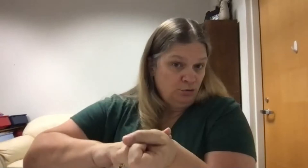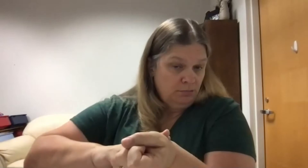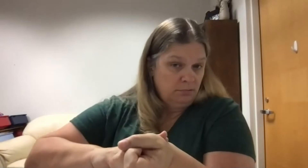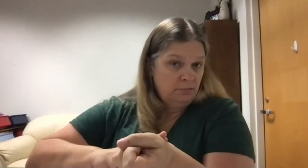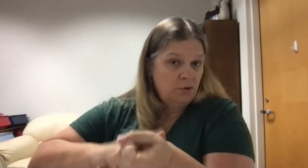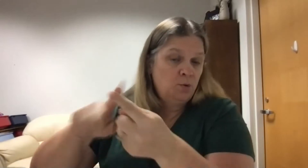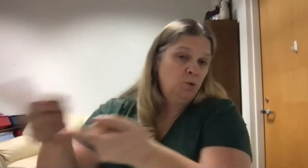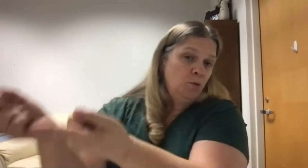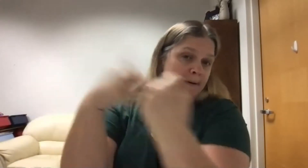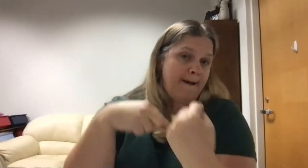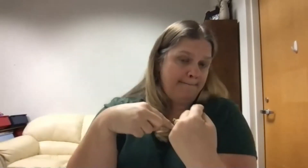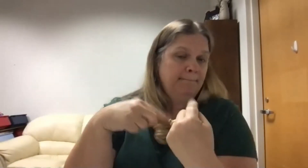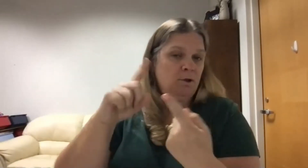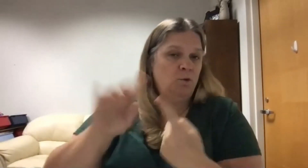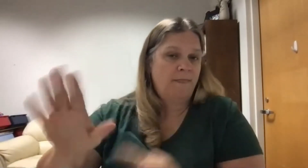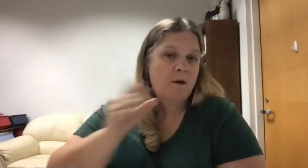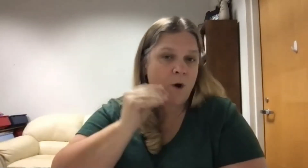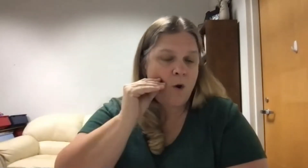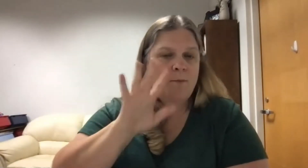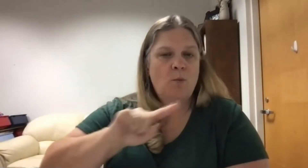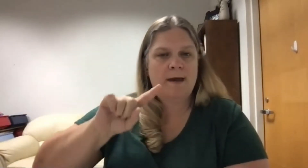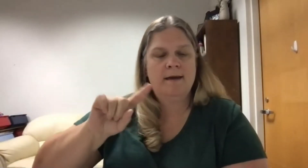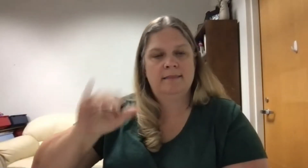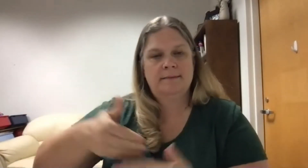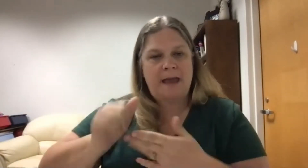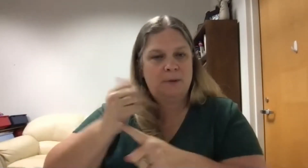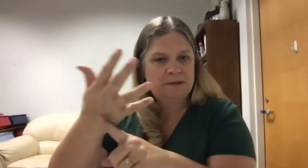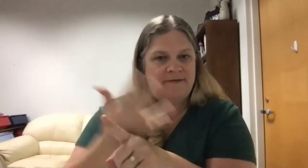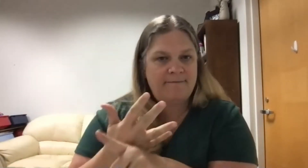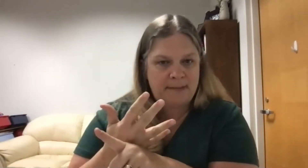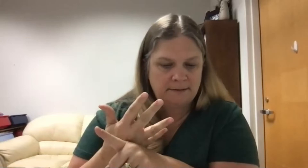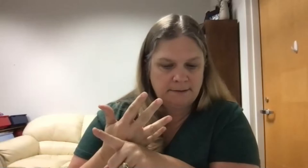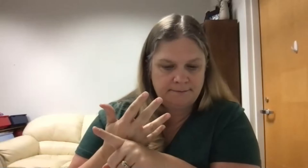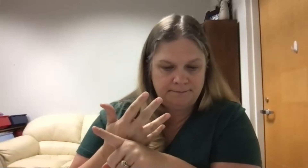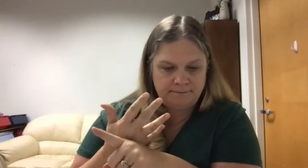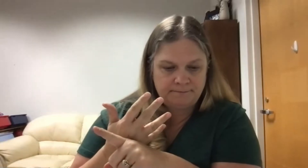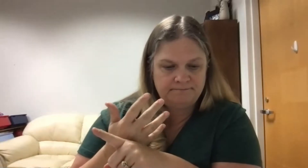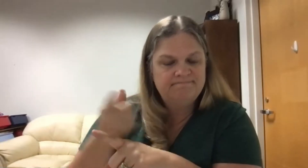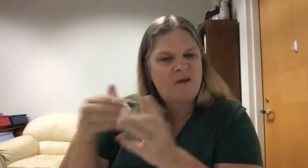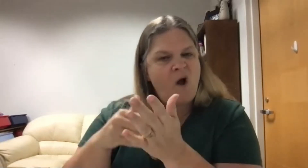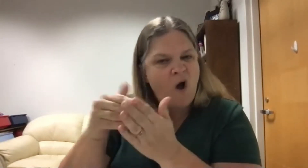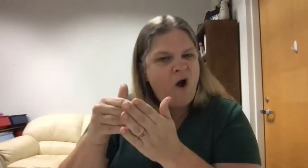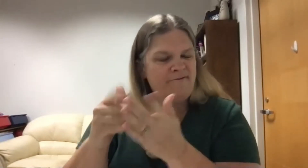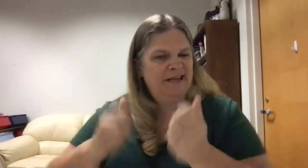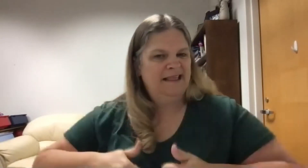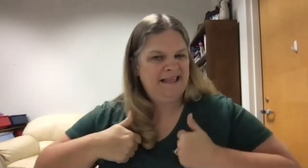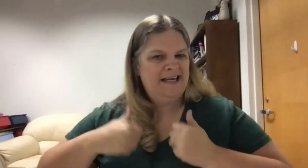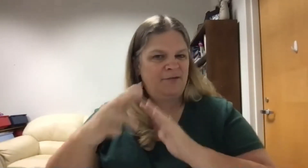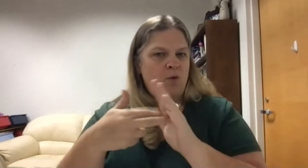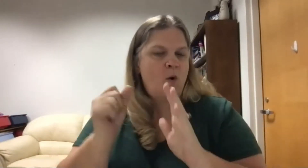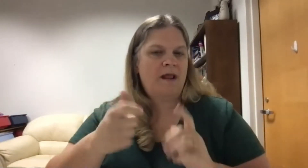And the mom had to get a nurse in order to come into their home when the baby was around 5 months old.